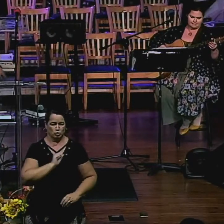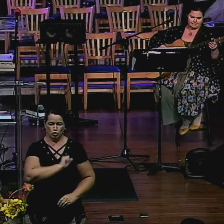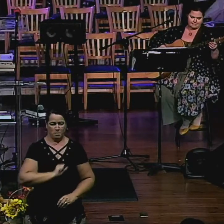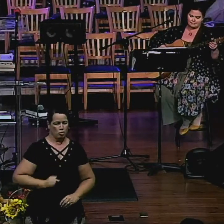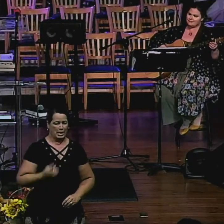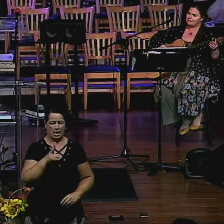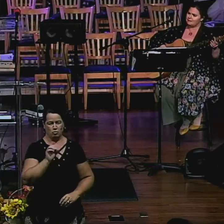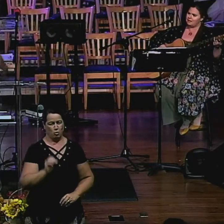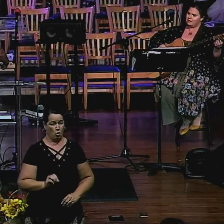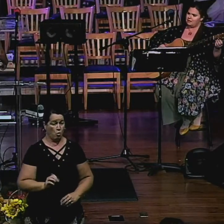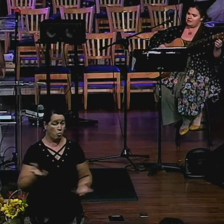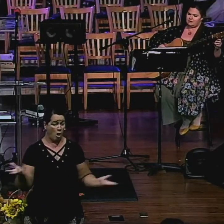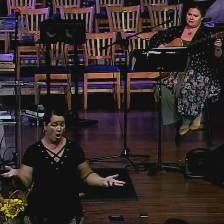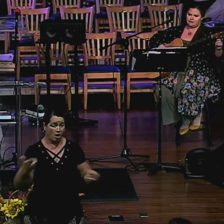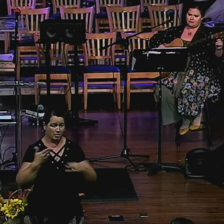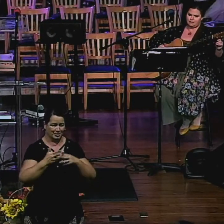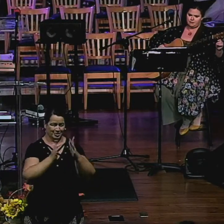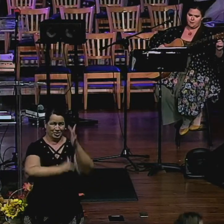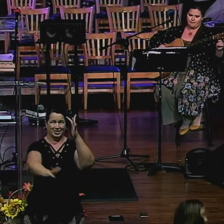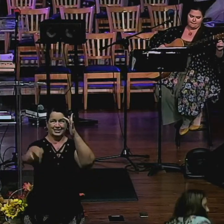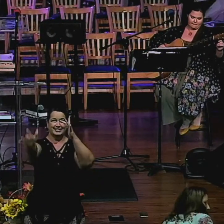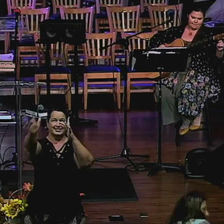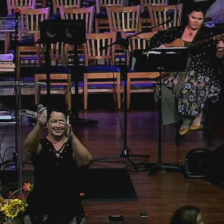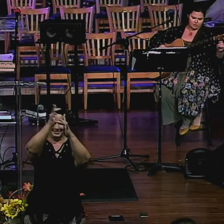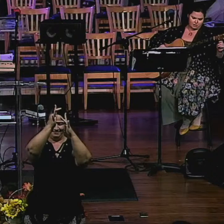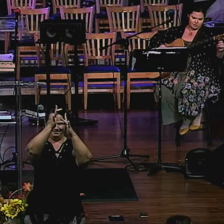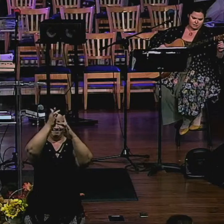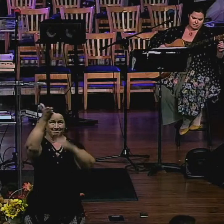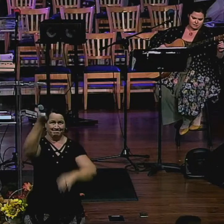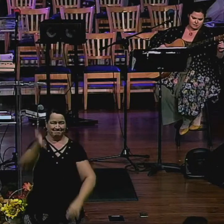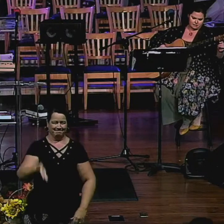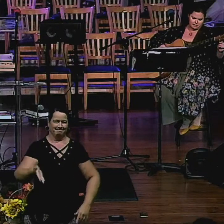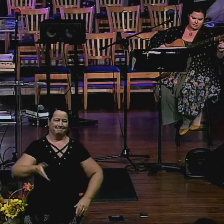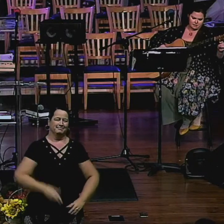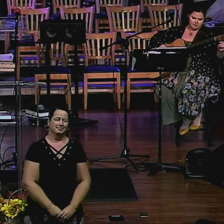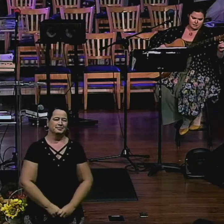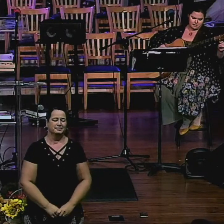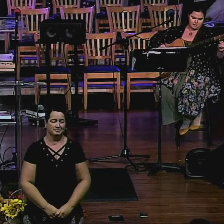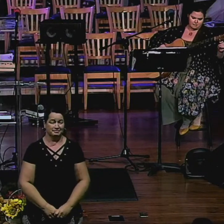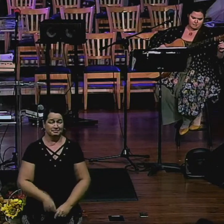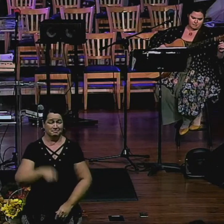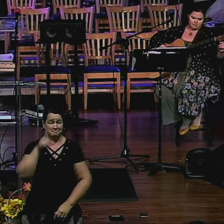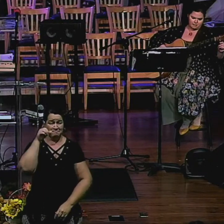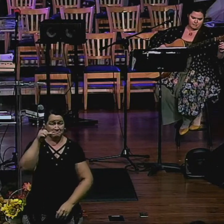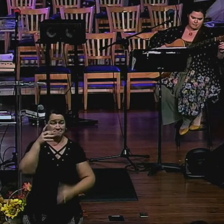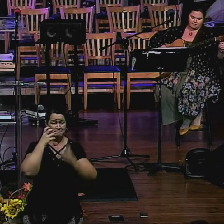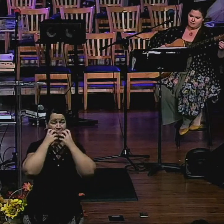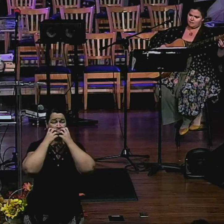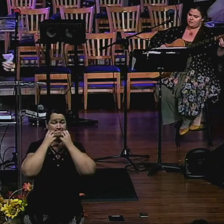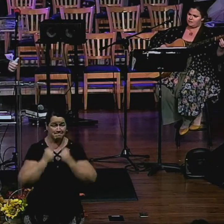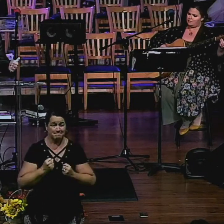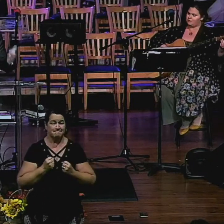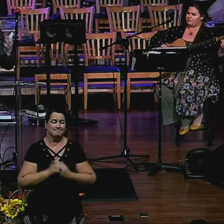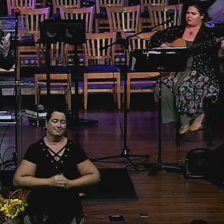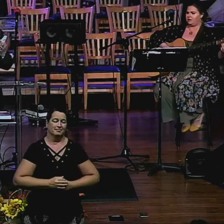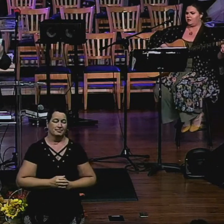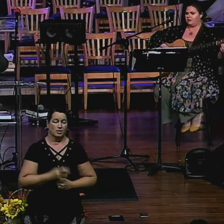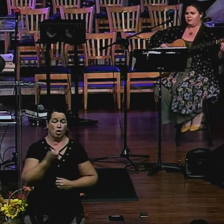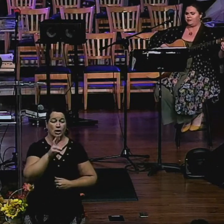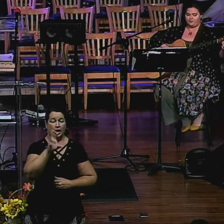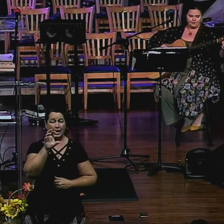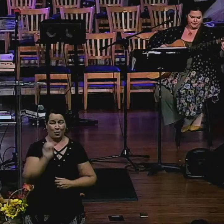at Centerview Baptist Church. His name is King Jesus. He is the one we adore. He is our